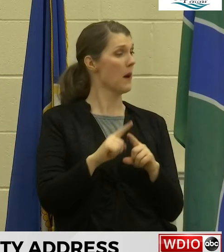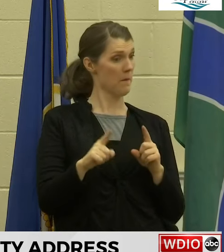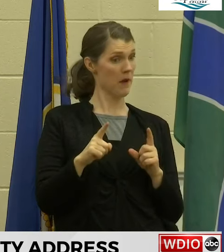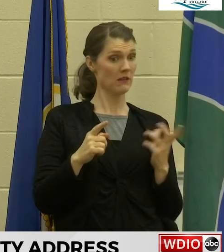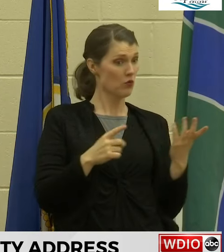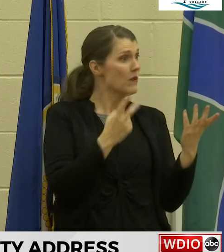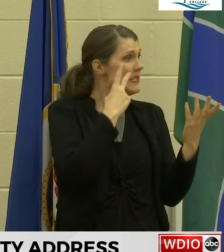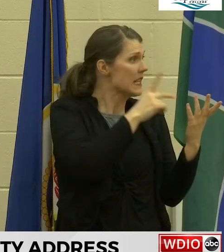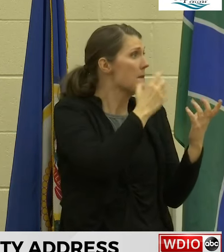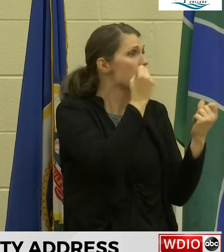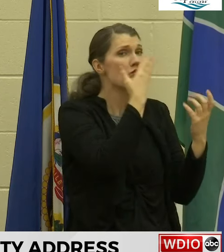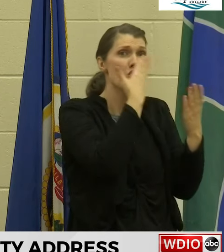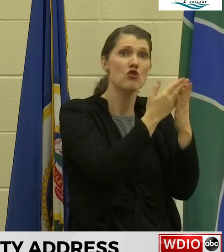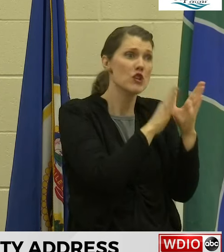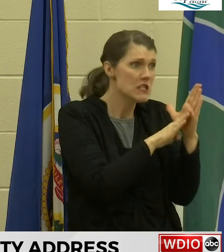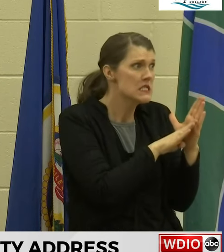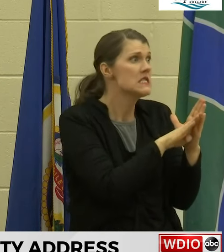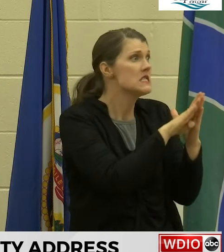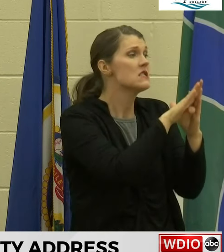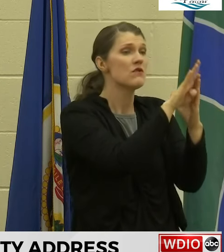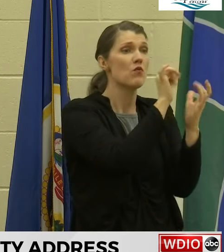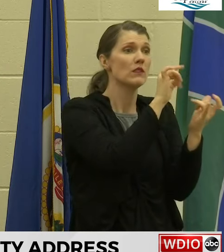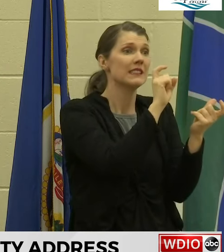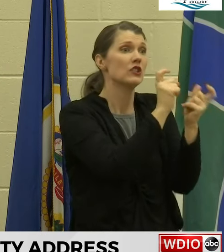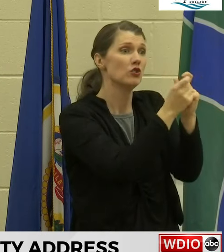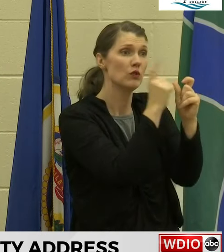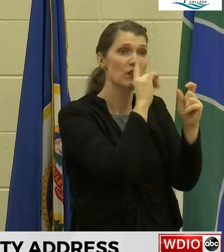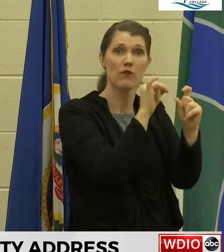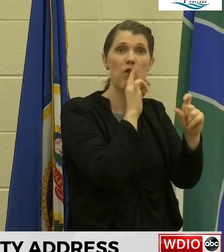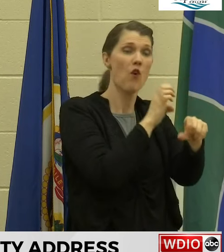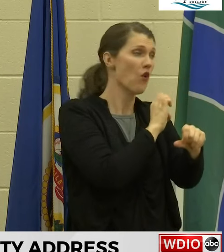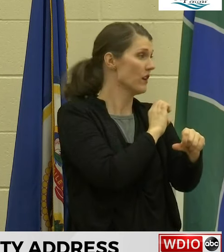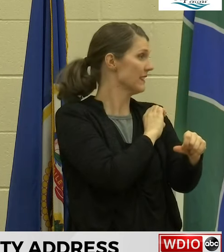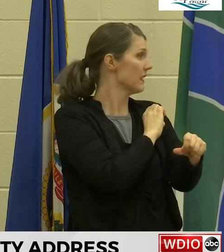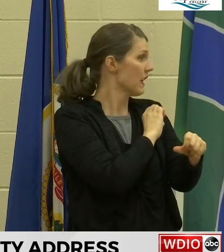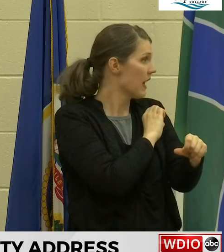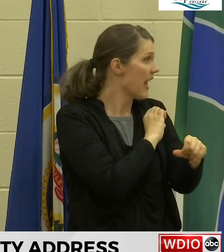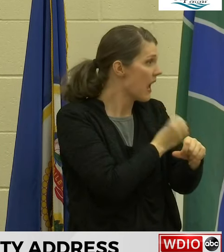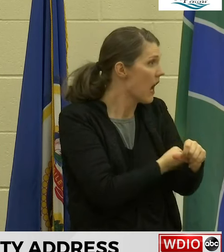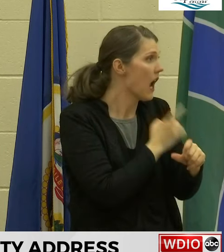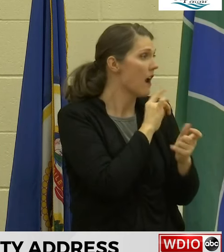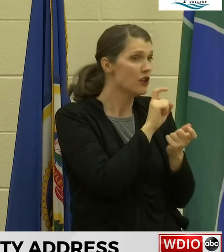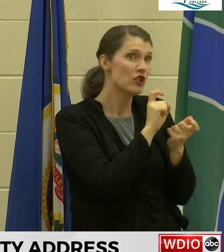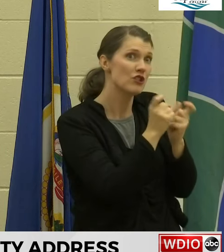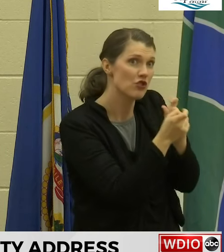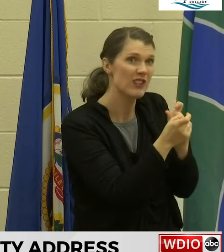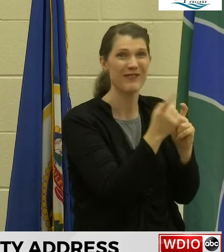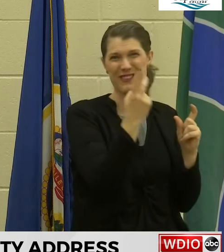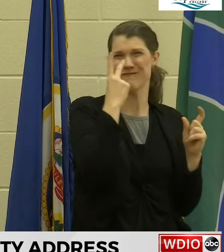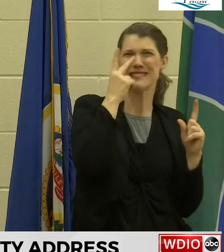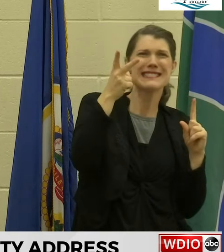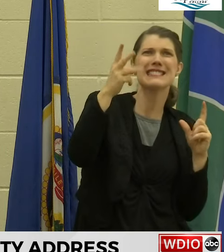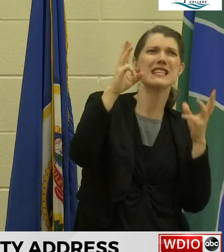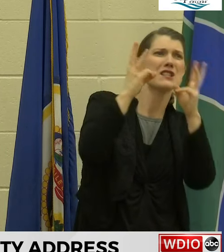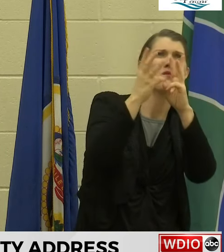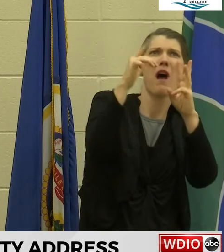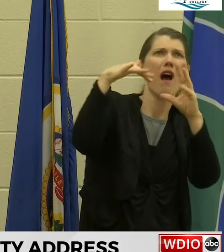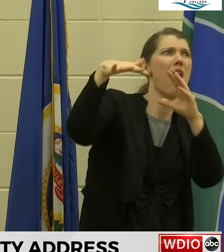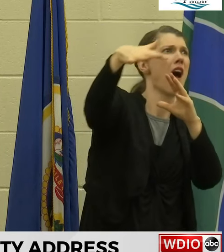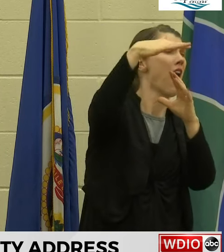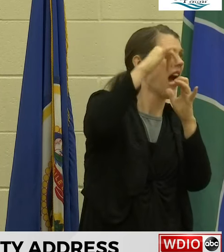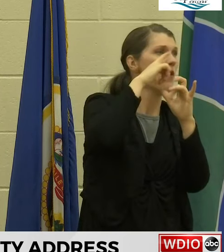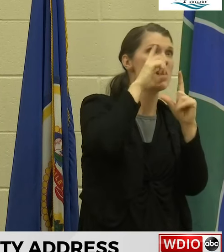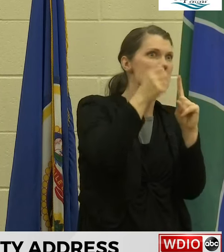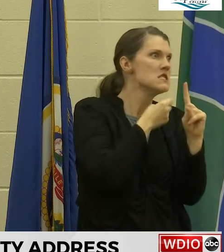our local efforts to transition to renewable energy, climate change increasingly inflicts more